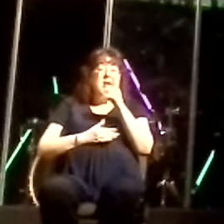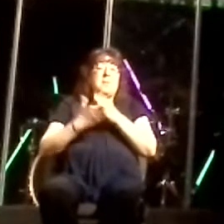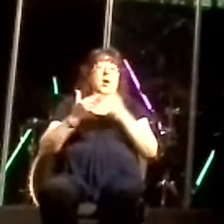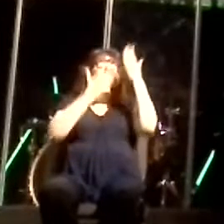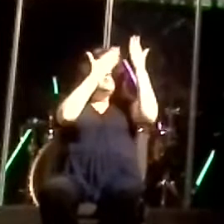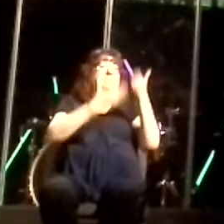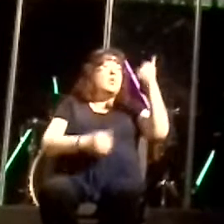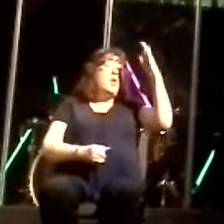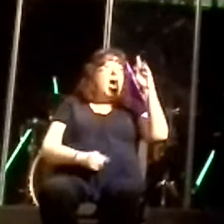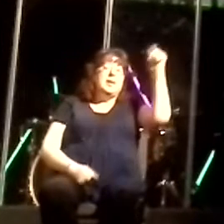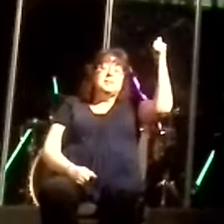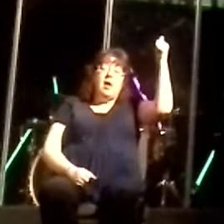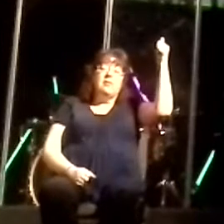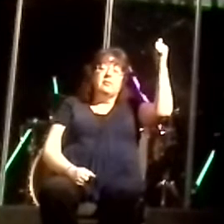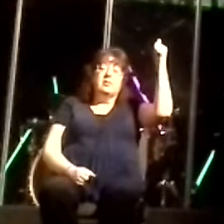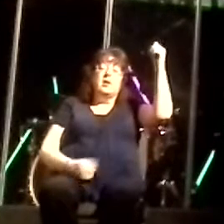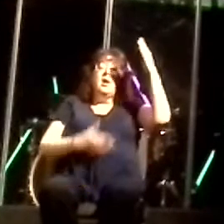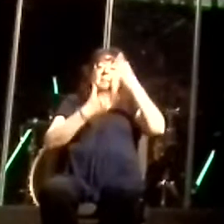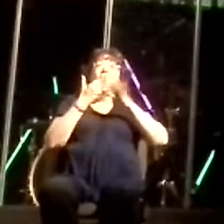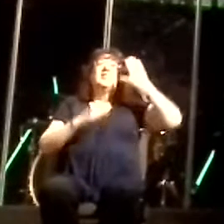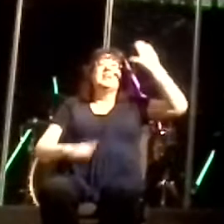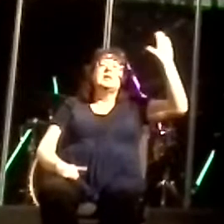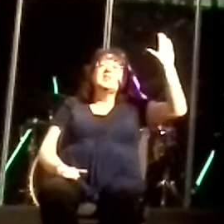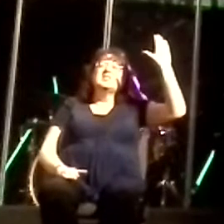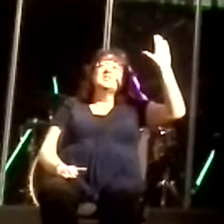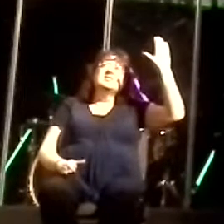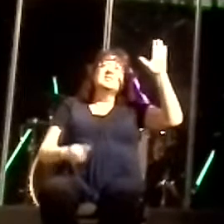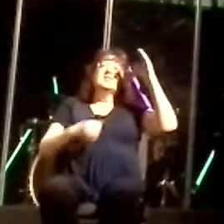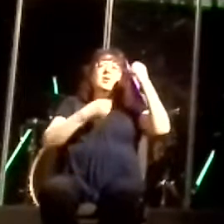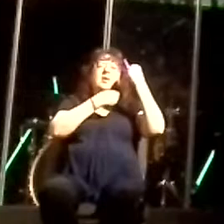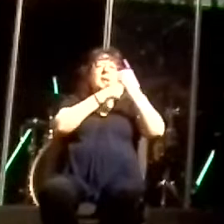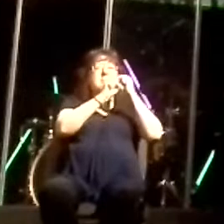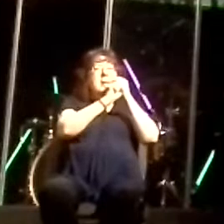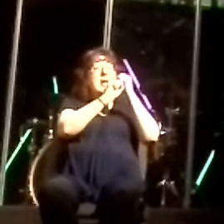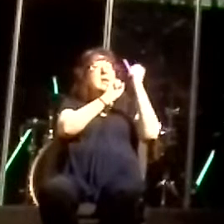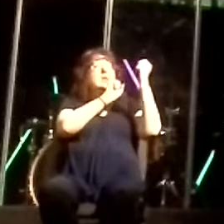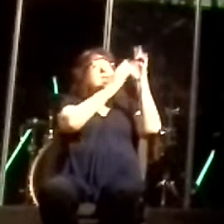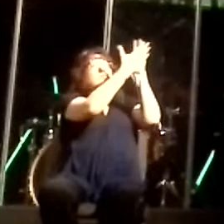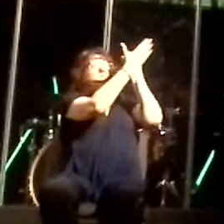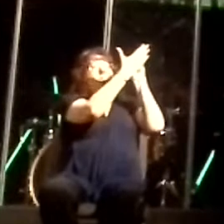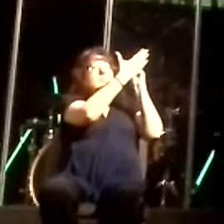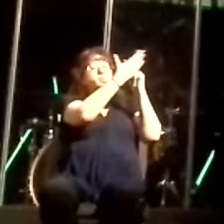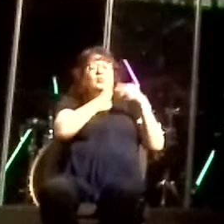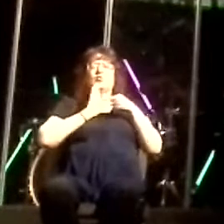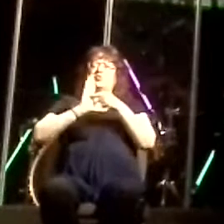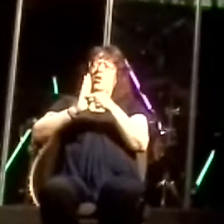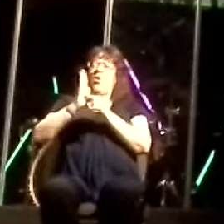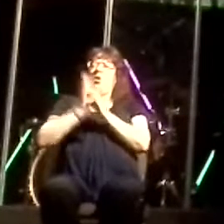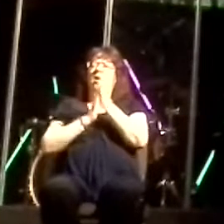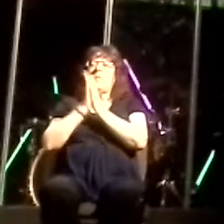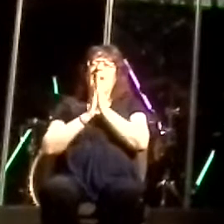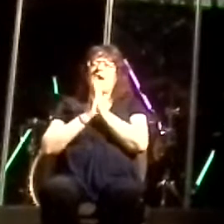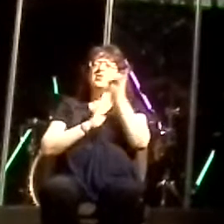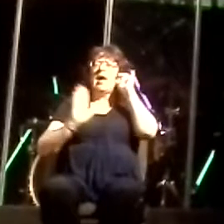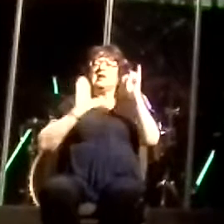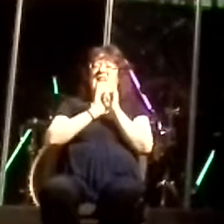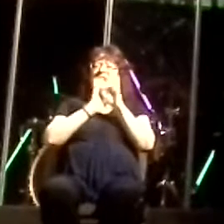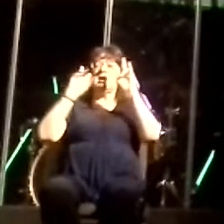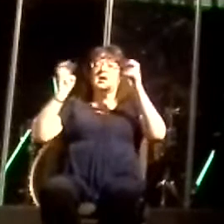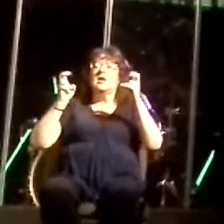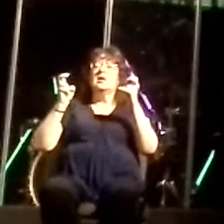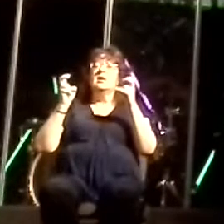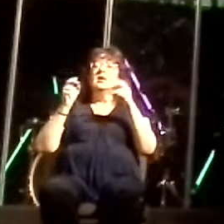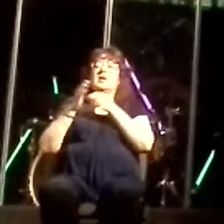part of who God is himself. It's part of what we've been made in his image to do is to express passion. It's part of our identity, if you